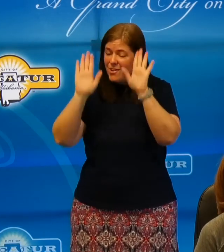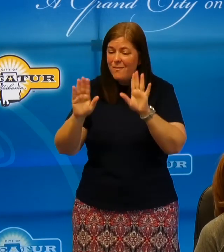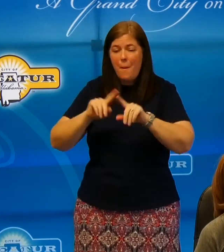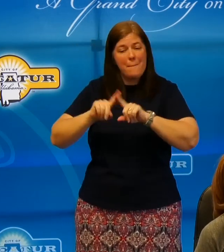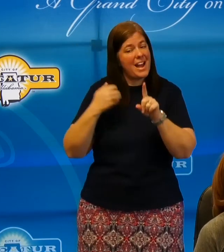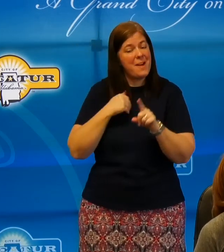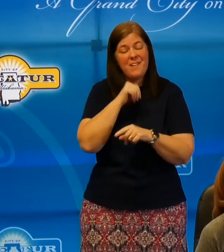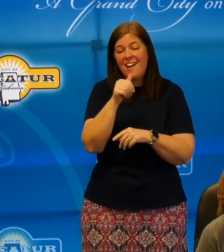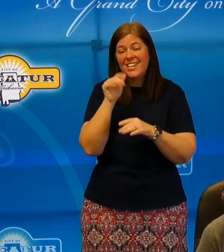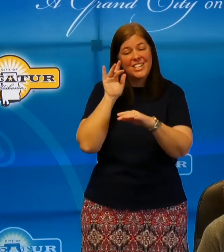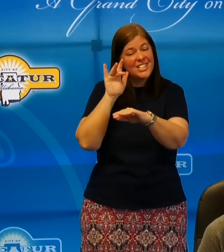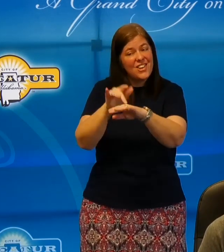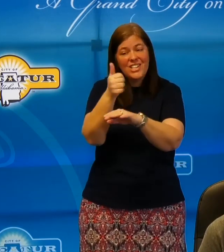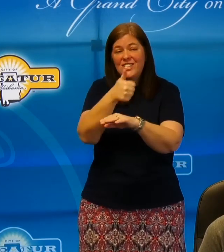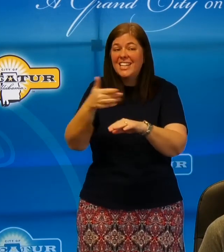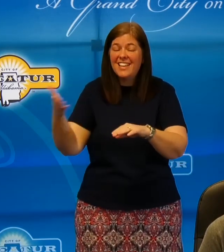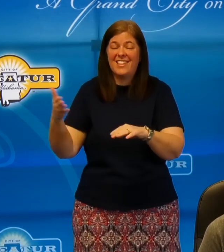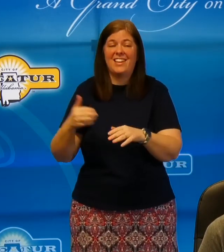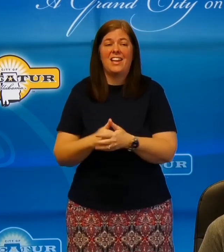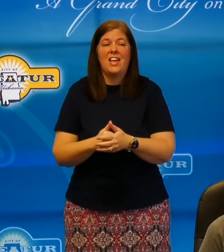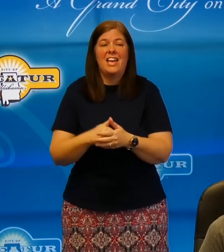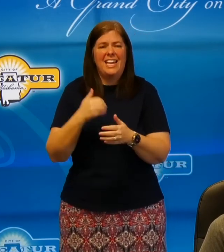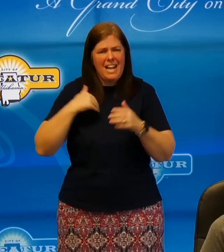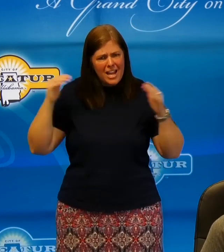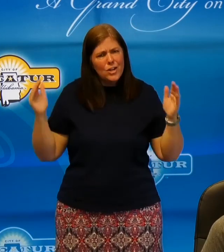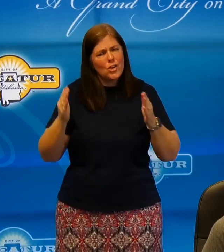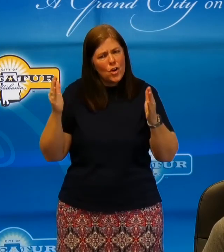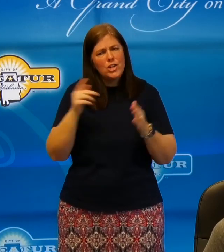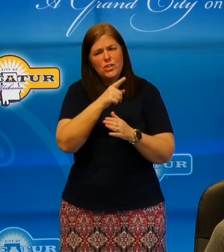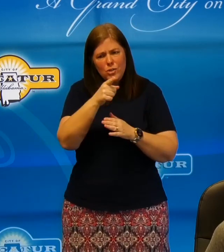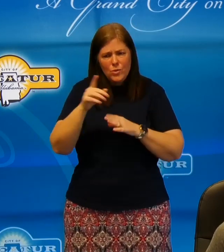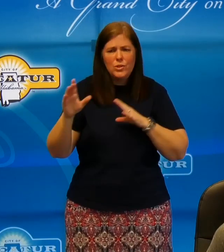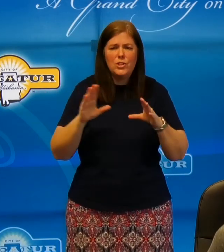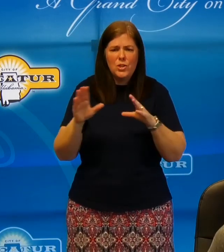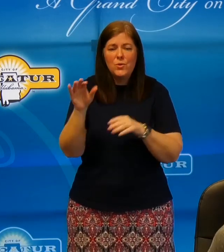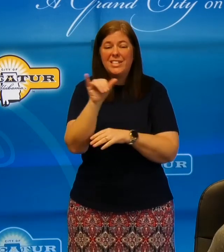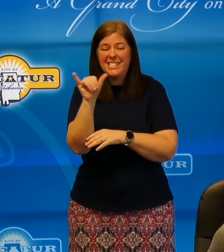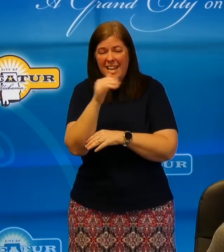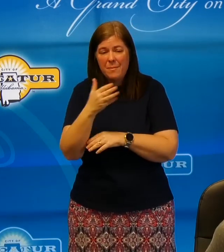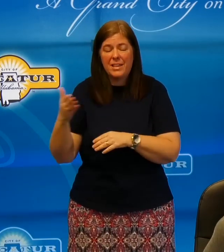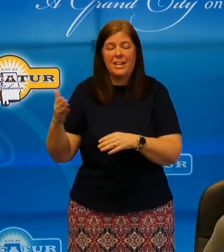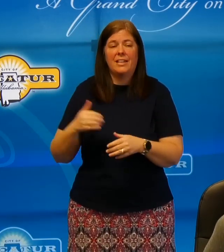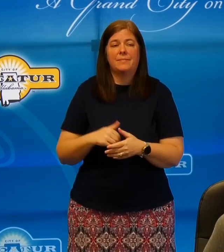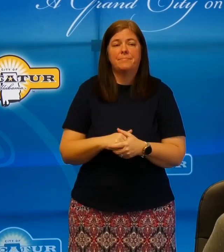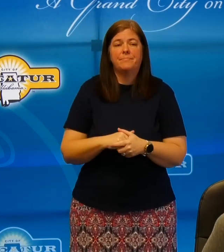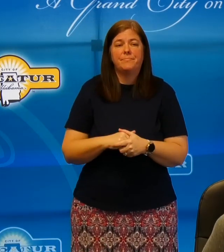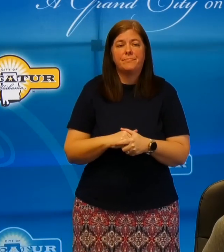the same thing. That is the way that we can protect ourselves and each other.